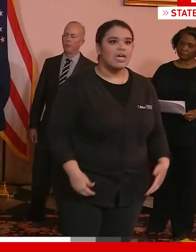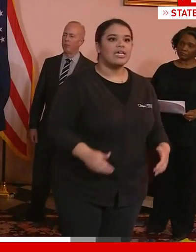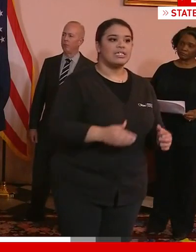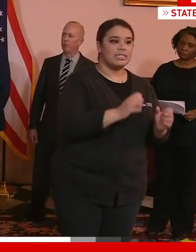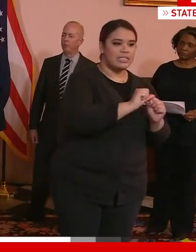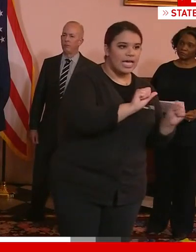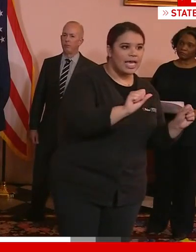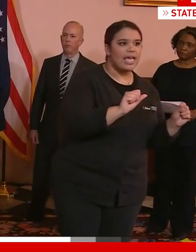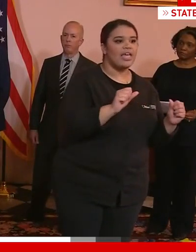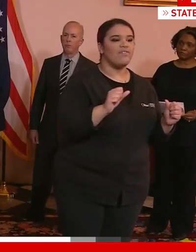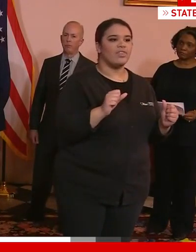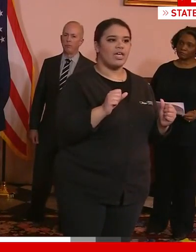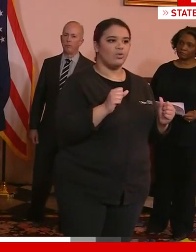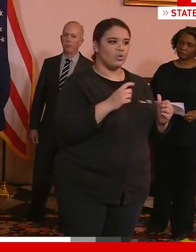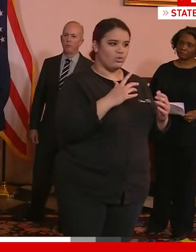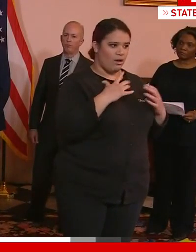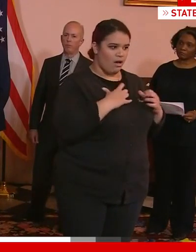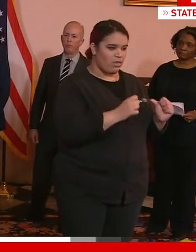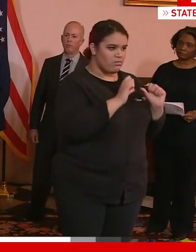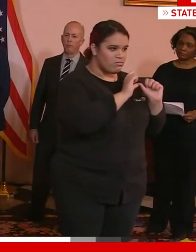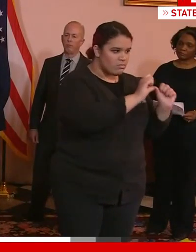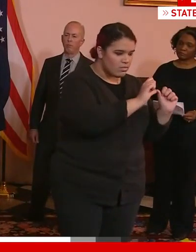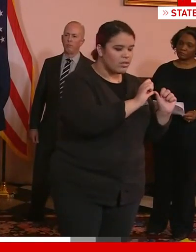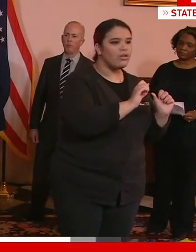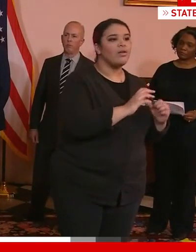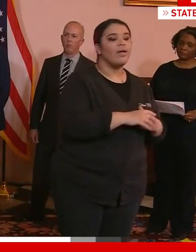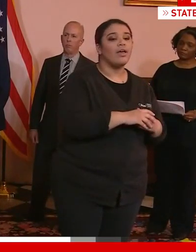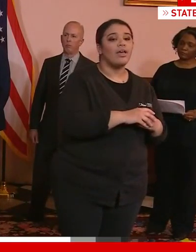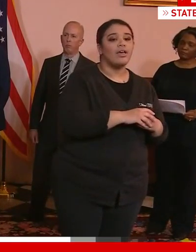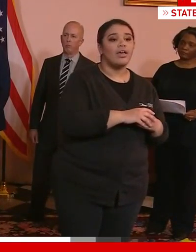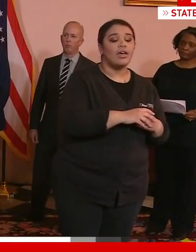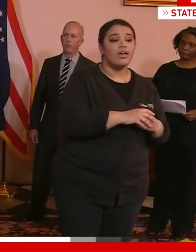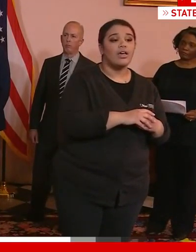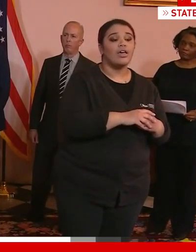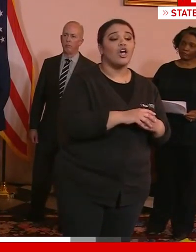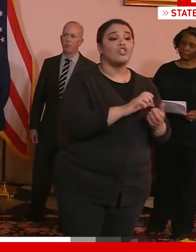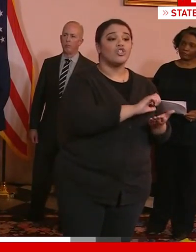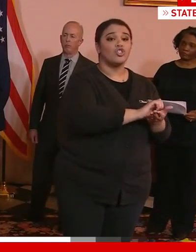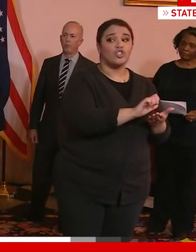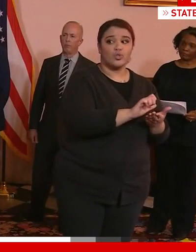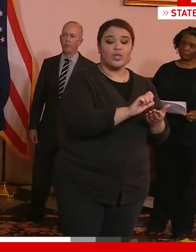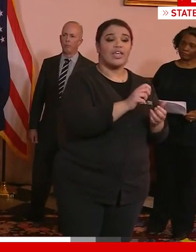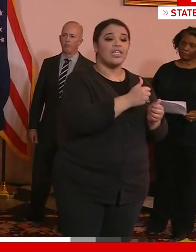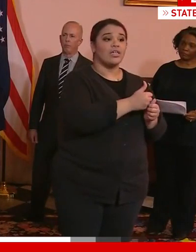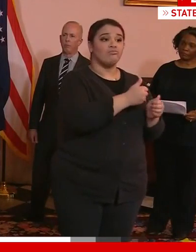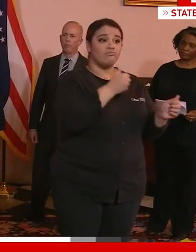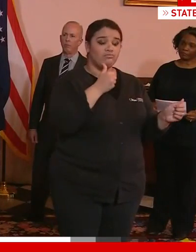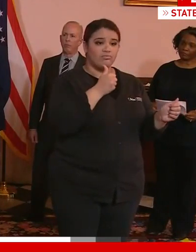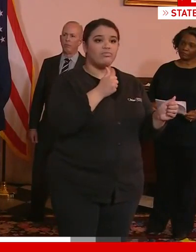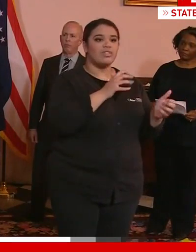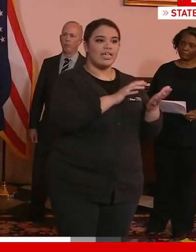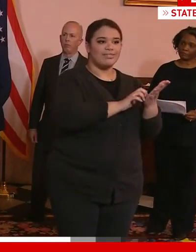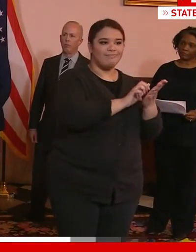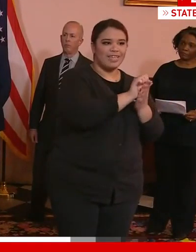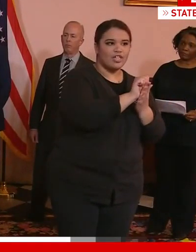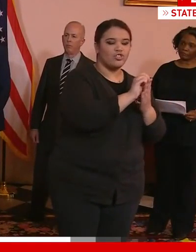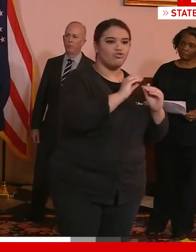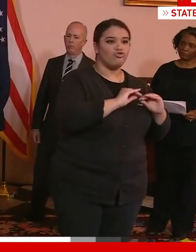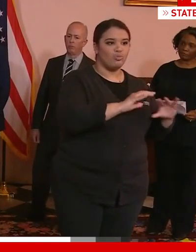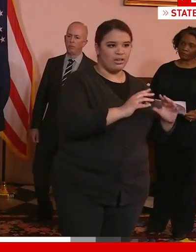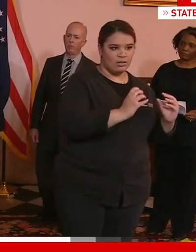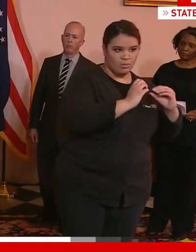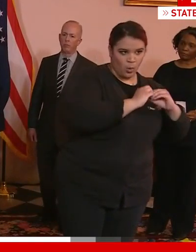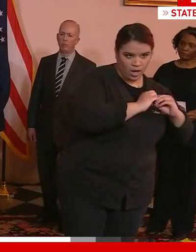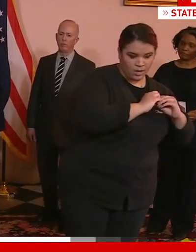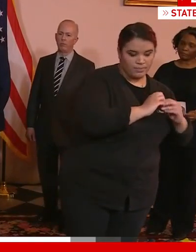a surgery that will reduce the risk of metastasis or progression of disease for cancer or other